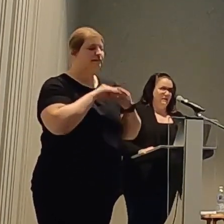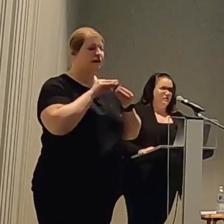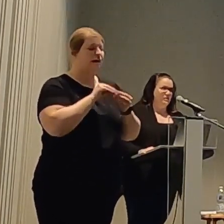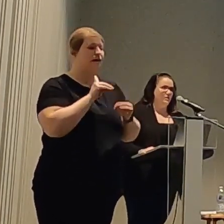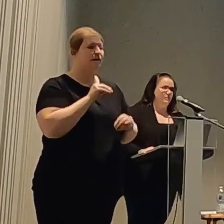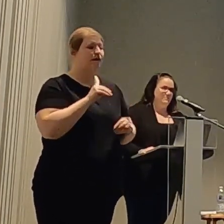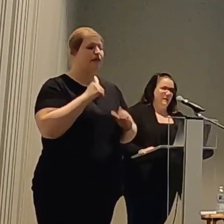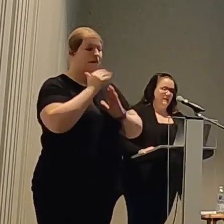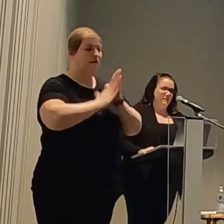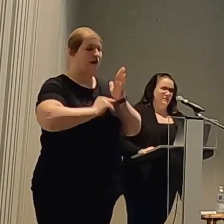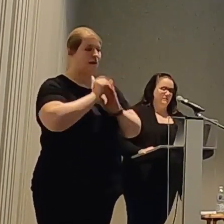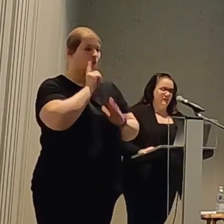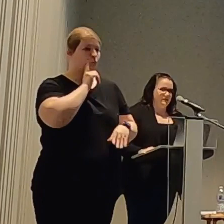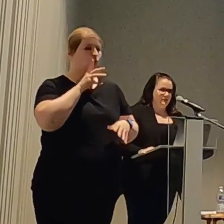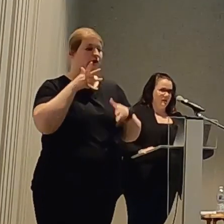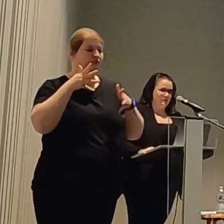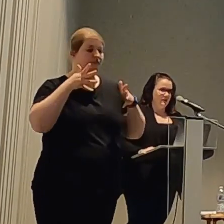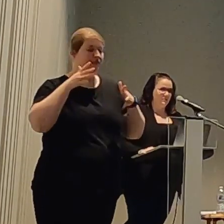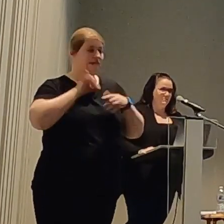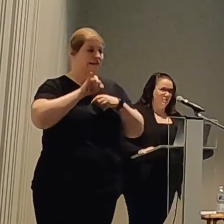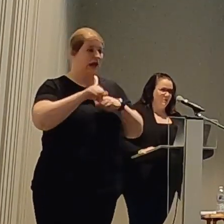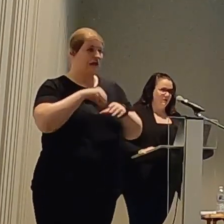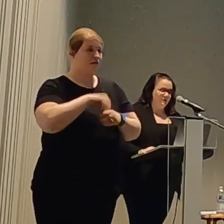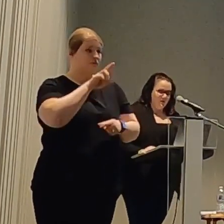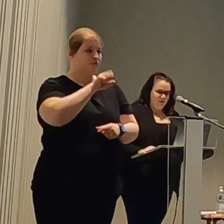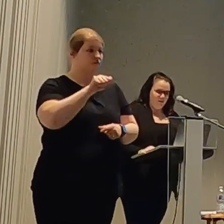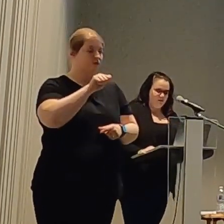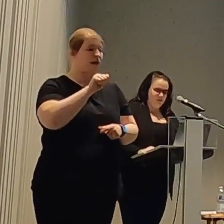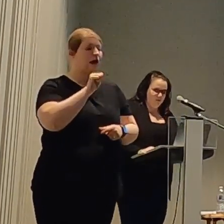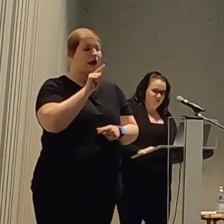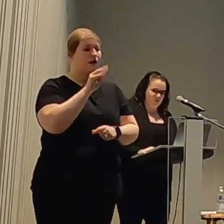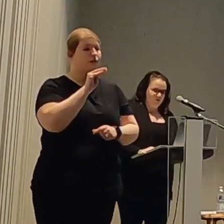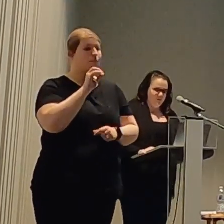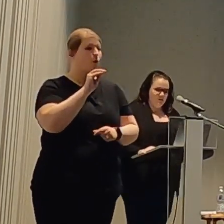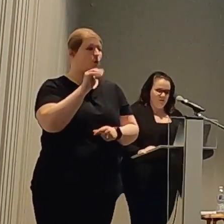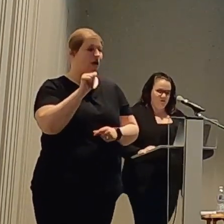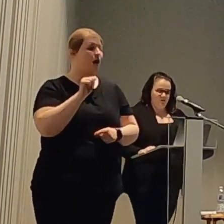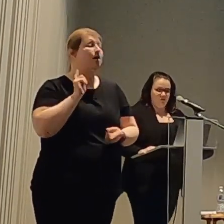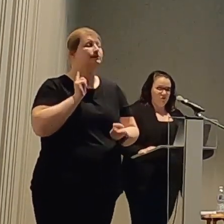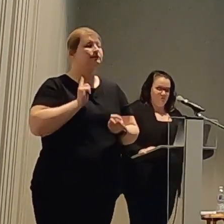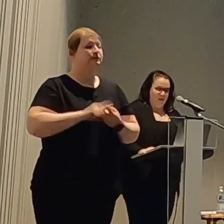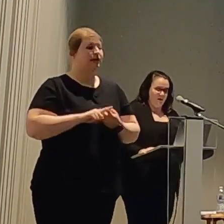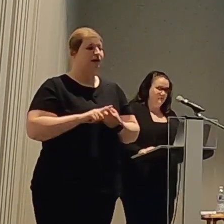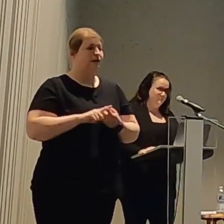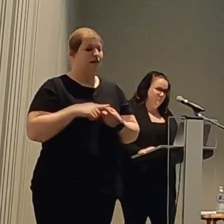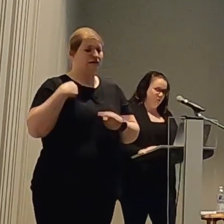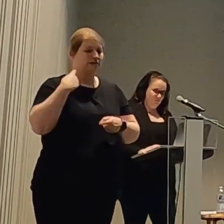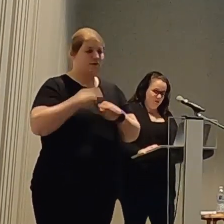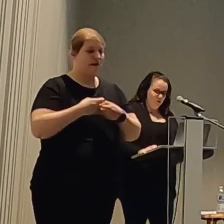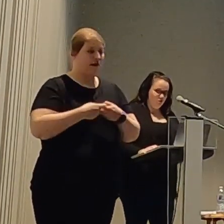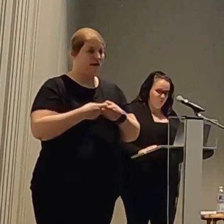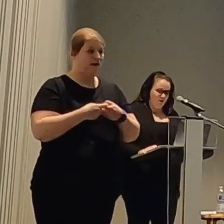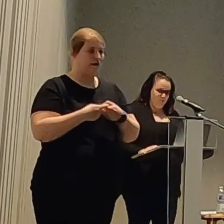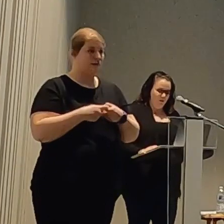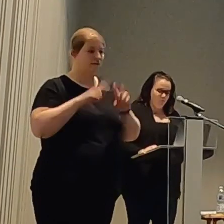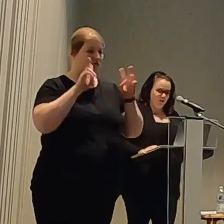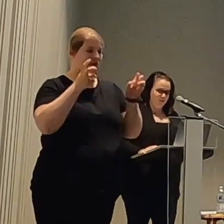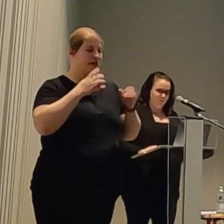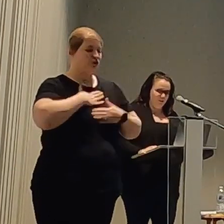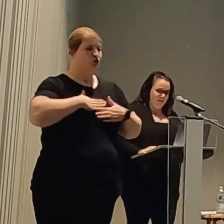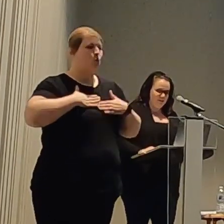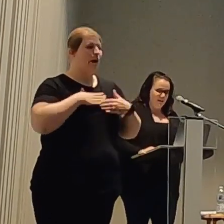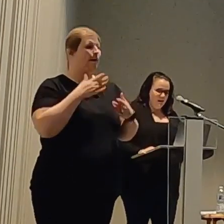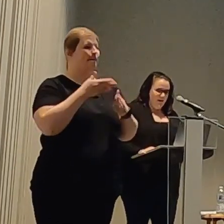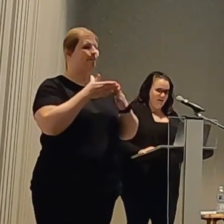that the painting shall remain in the United States at the MoMA until Spain, quote, enjoyed